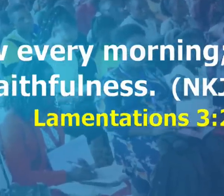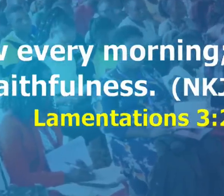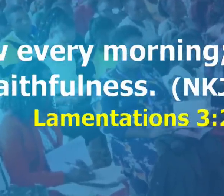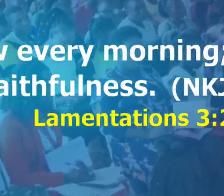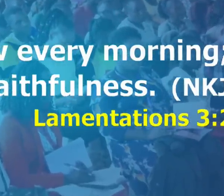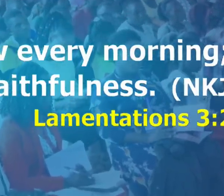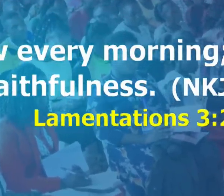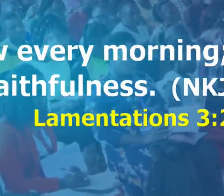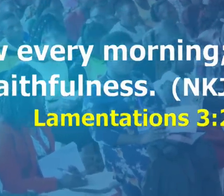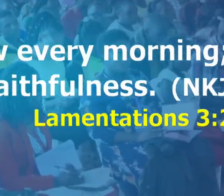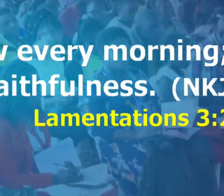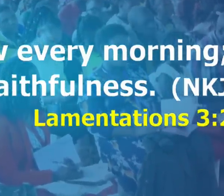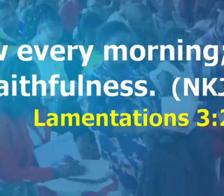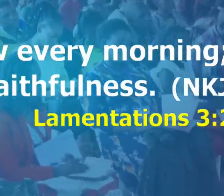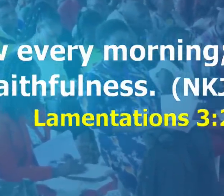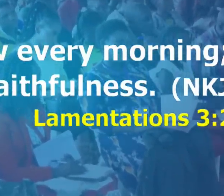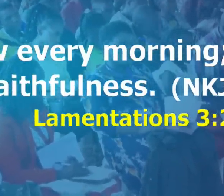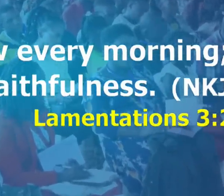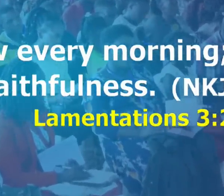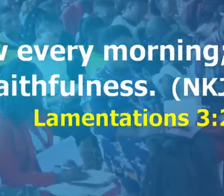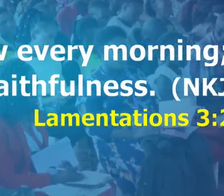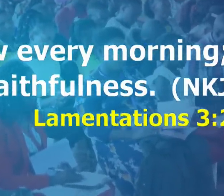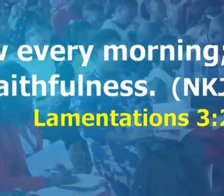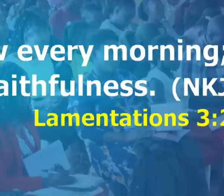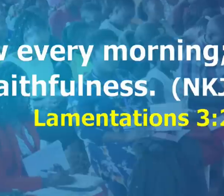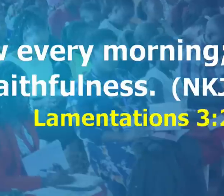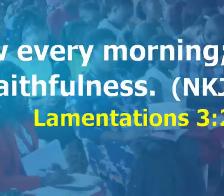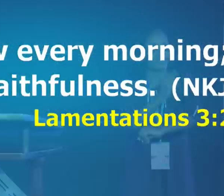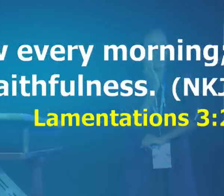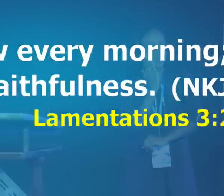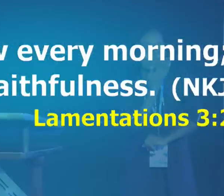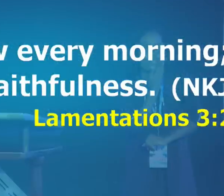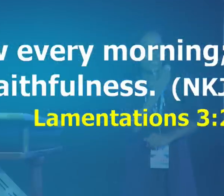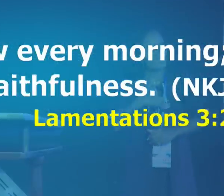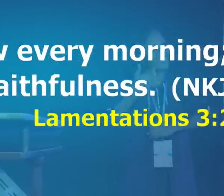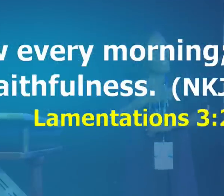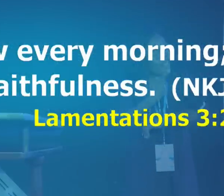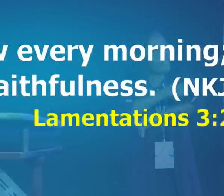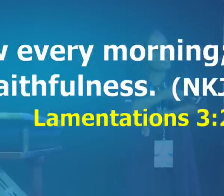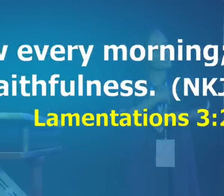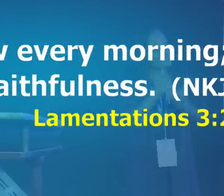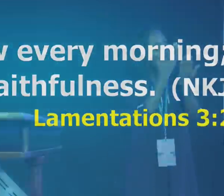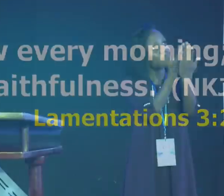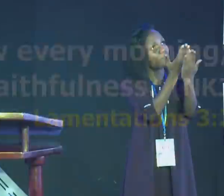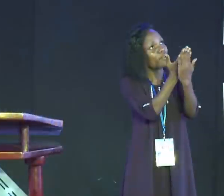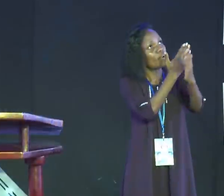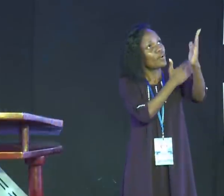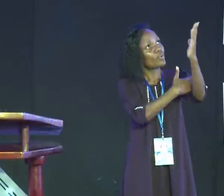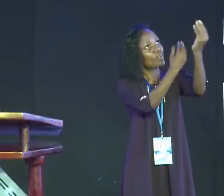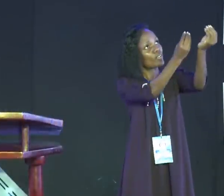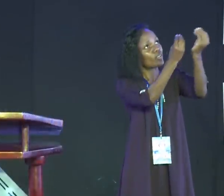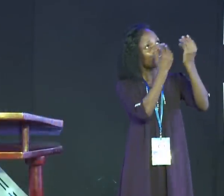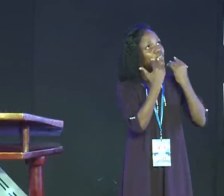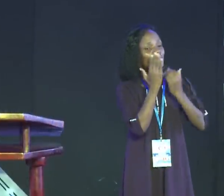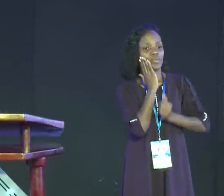But personally, I pray for a day, for a day. Buli lunaku mukama ampe ekisa. Every day, so that